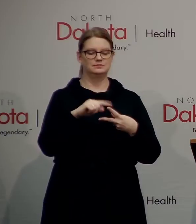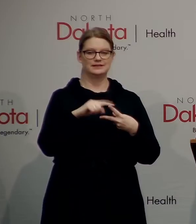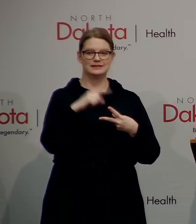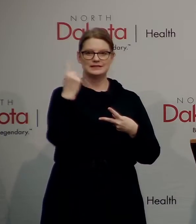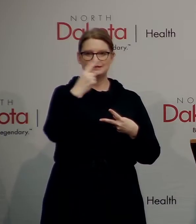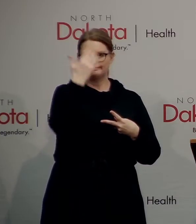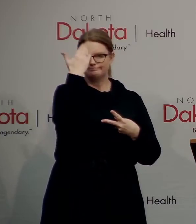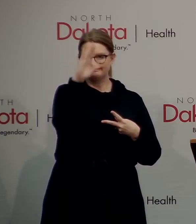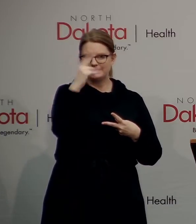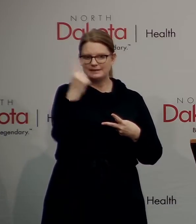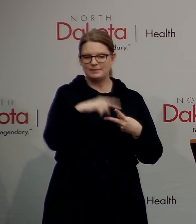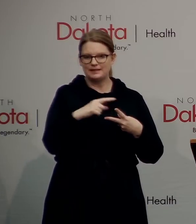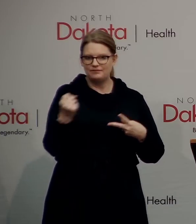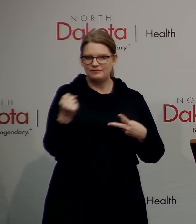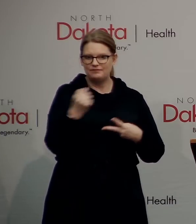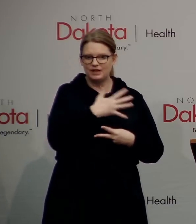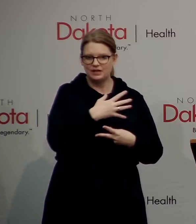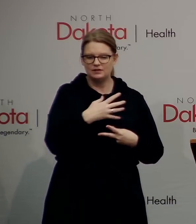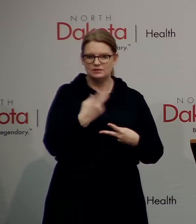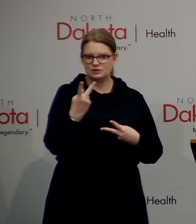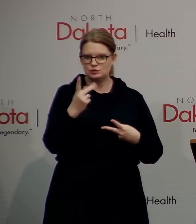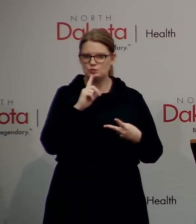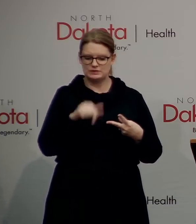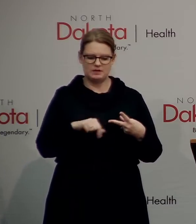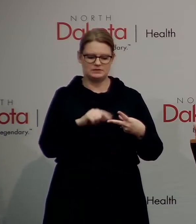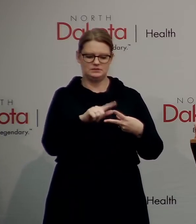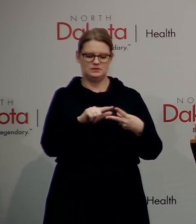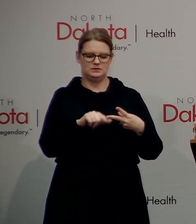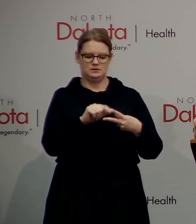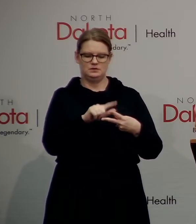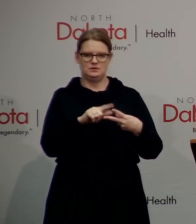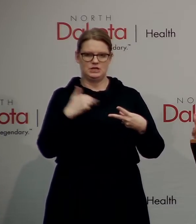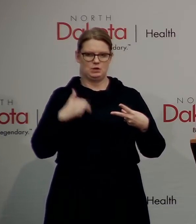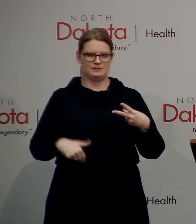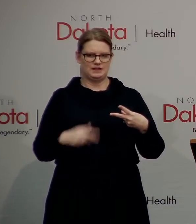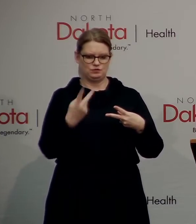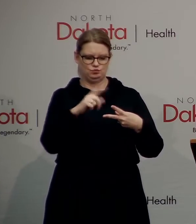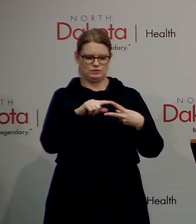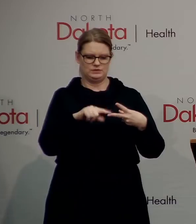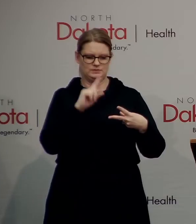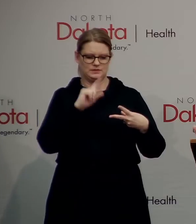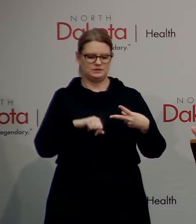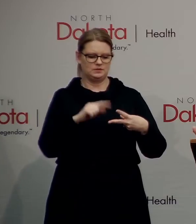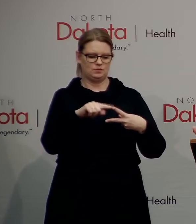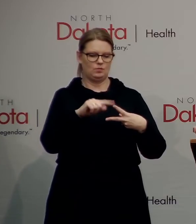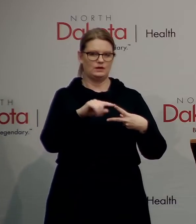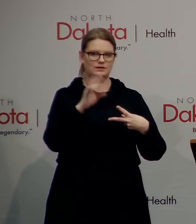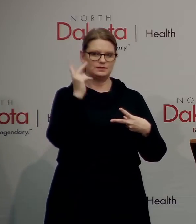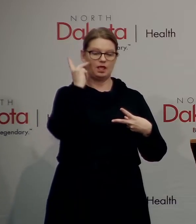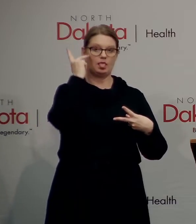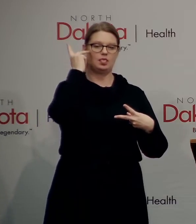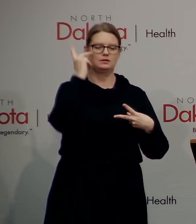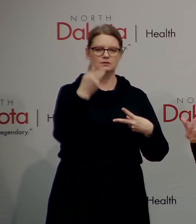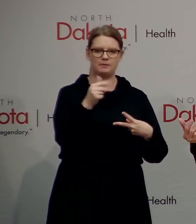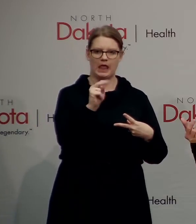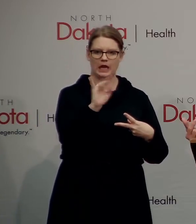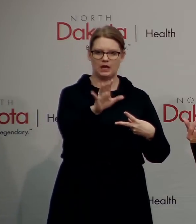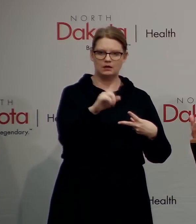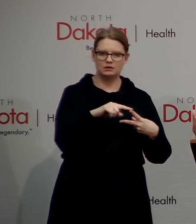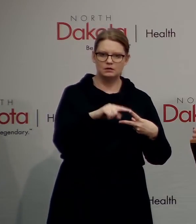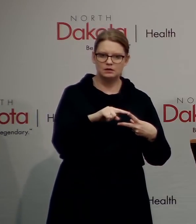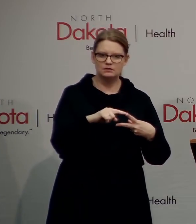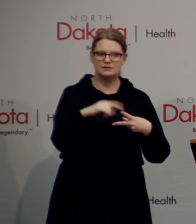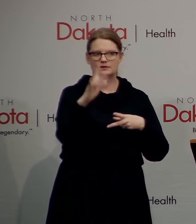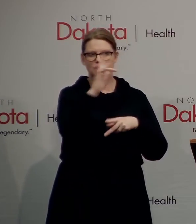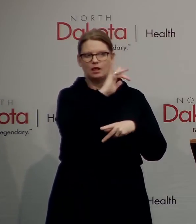unknown or something that's fear, you have two responses. Humans have two responses. One of those responses is panic, and that leads to